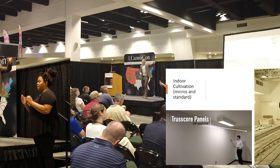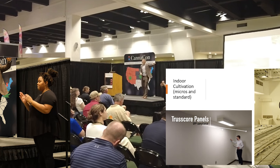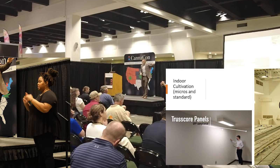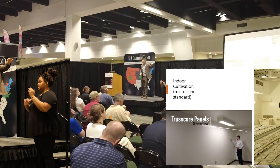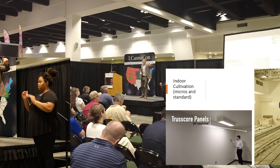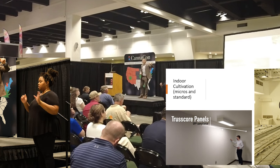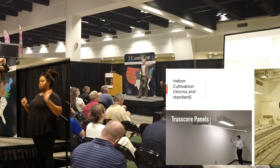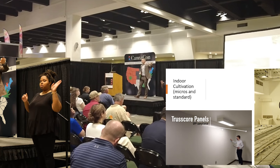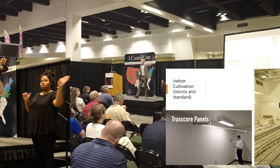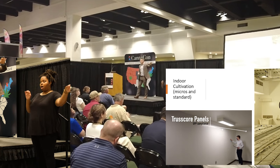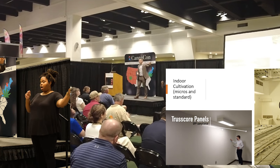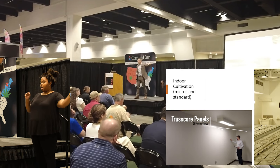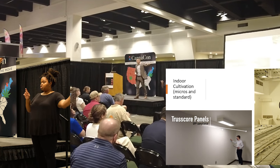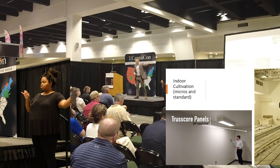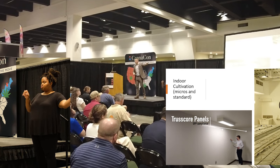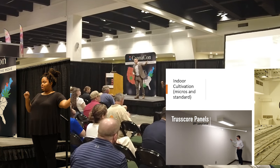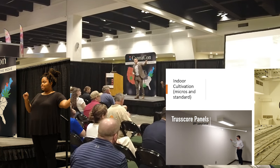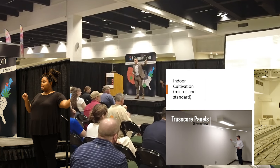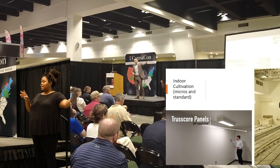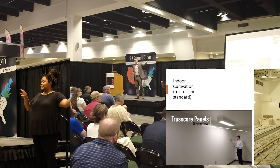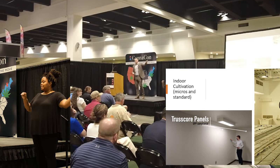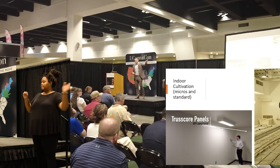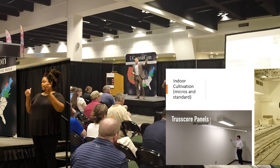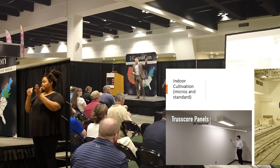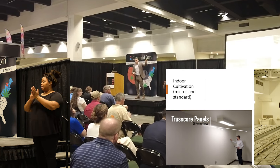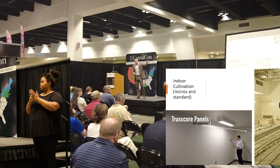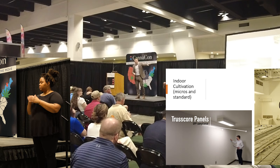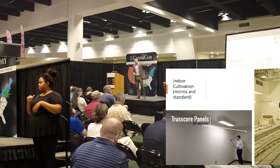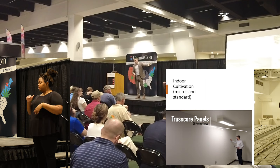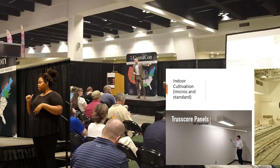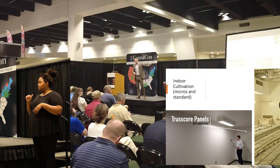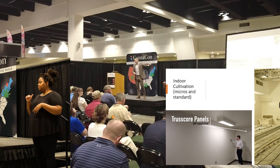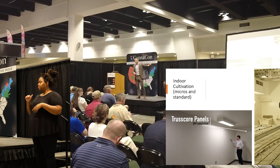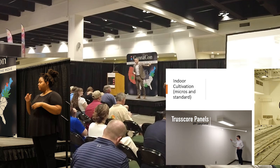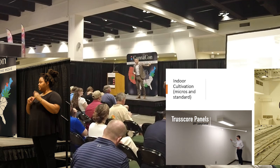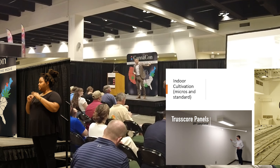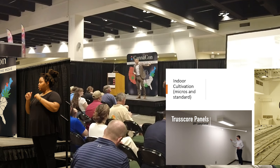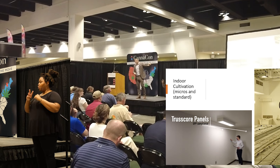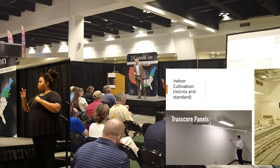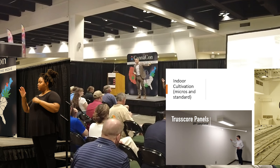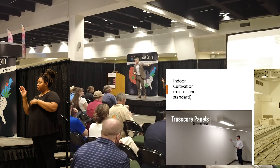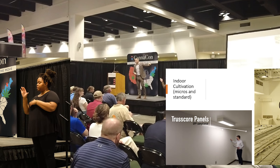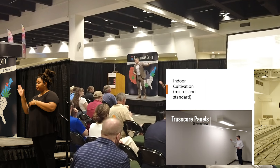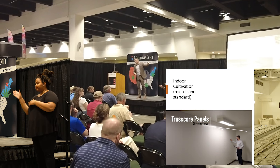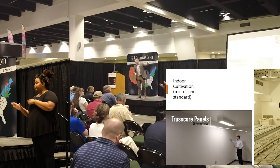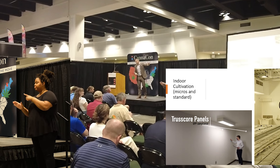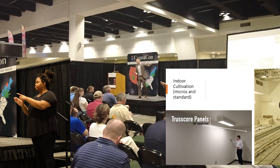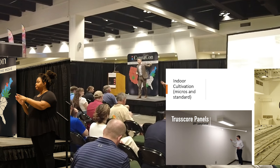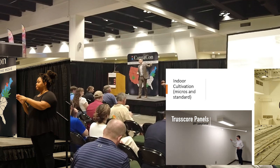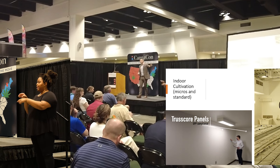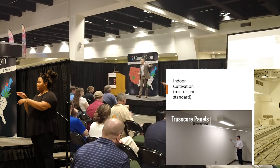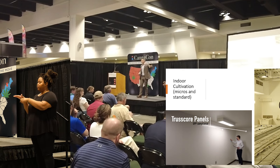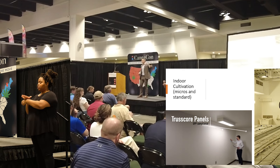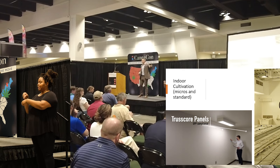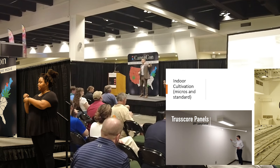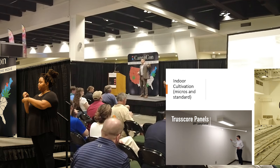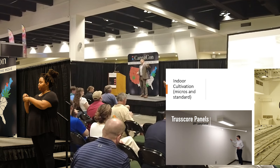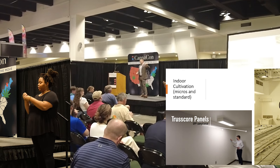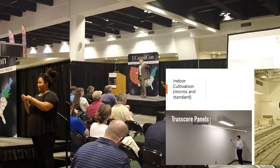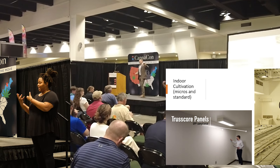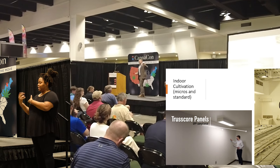Contrast to the one on the right, which is a 60,000 square foot West Coast, fully vertically integrated production facility with over 30 grow